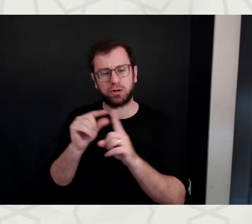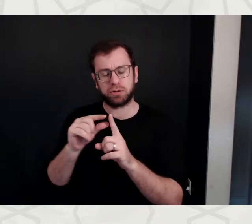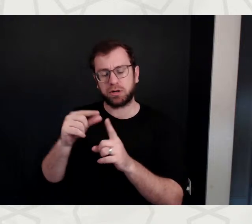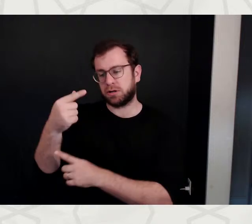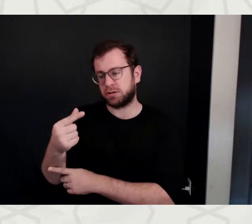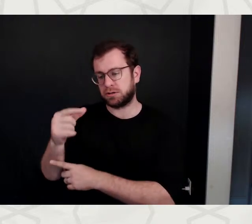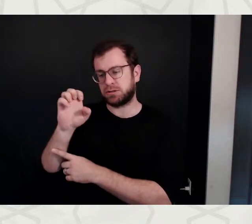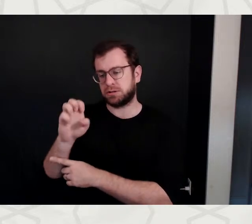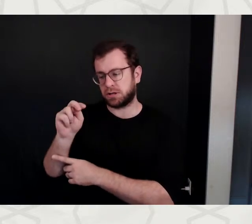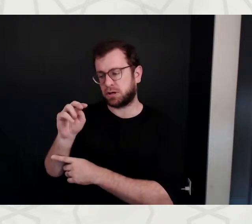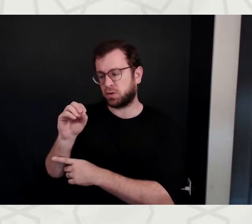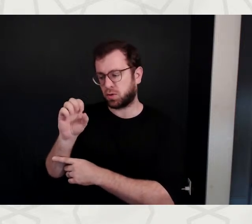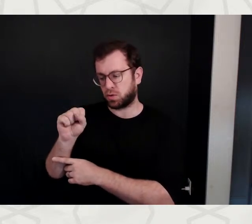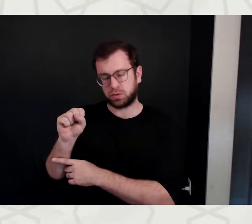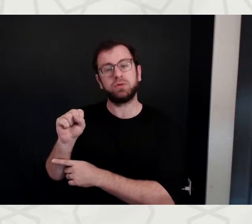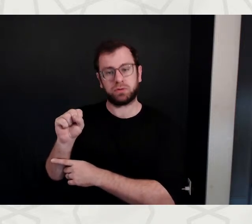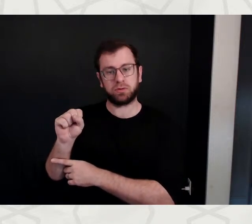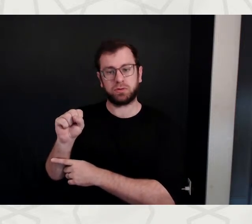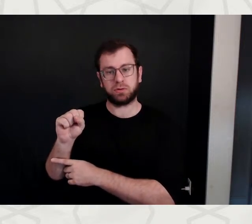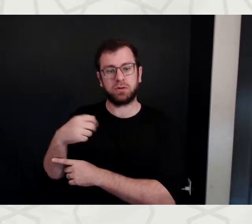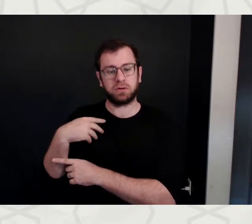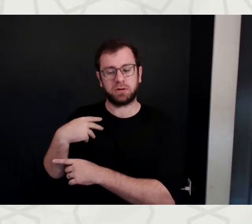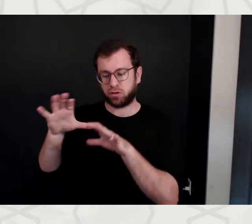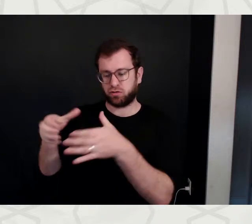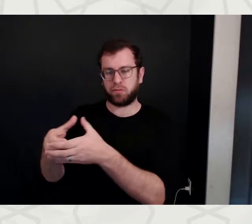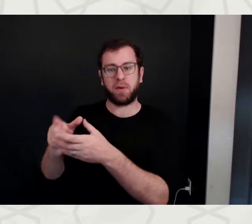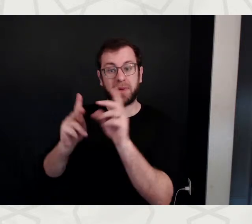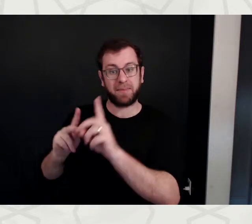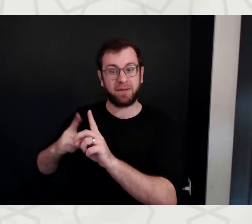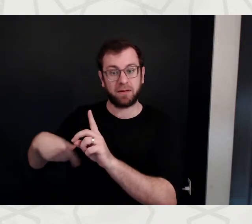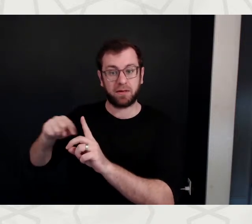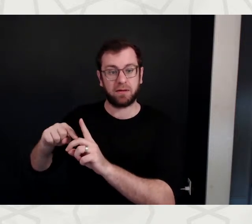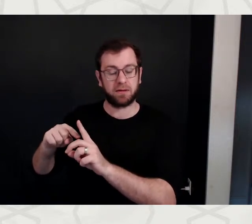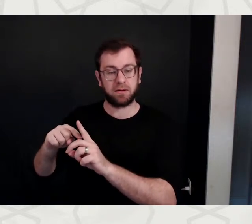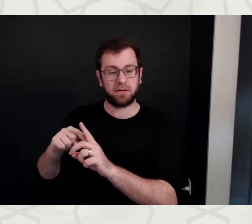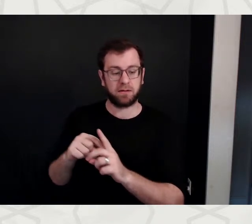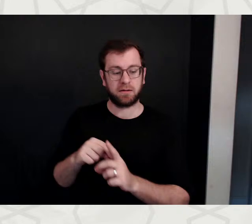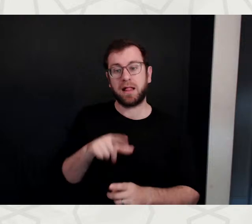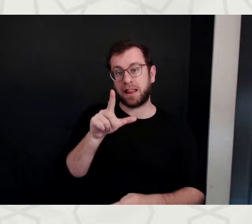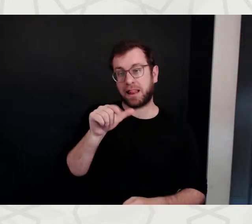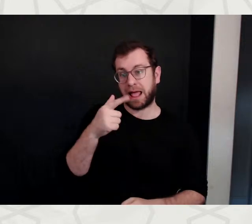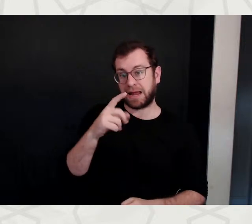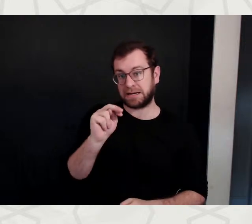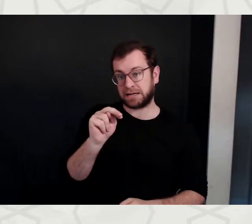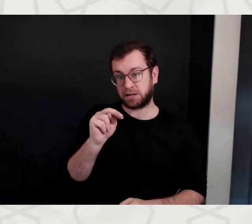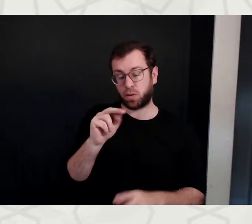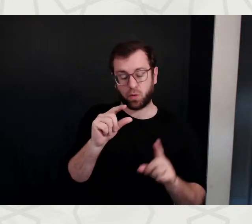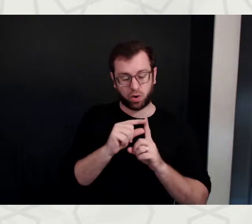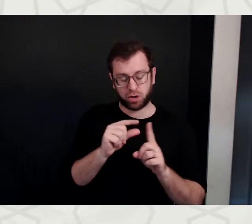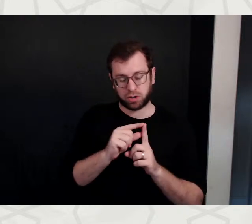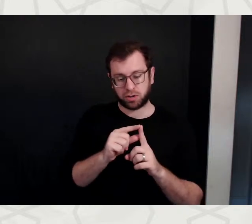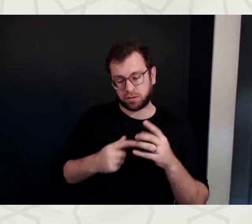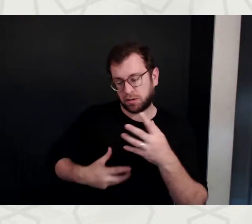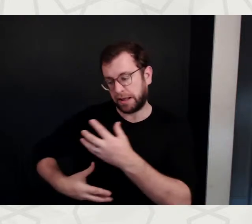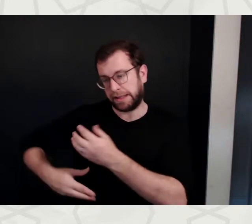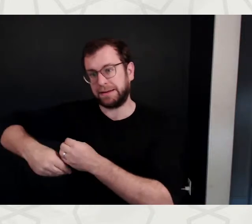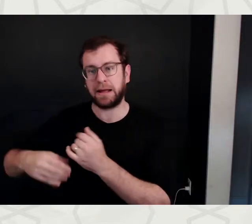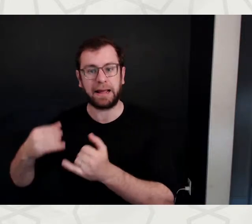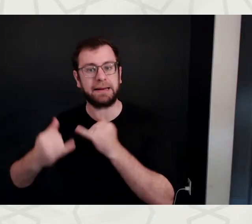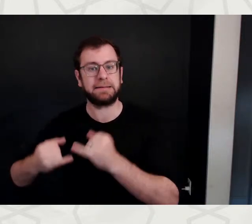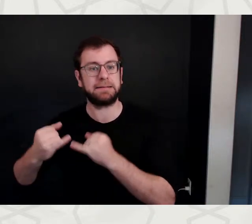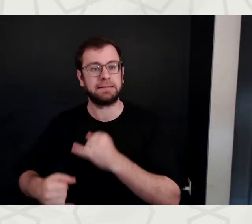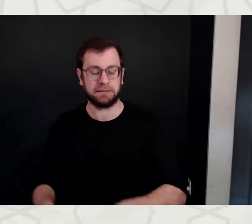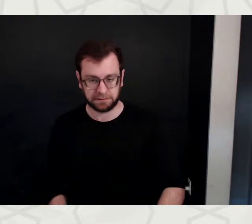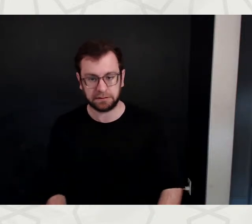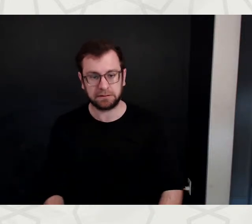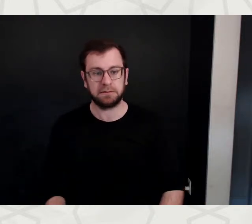a race or a people, and the Latin suffix credo added to it becomes genocide. That